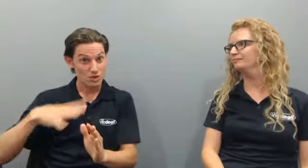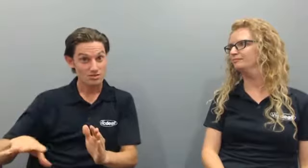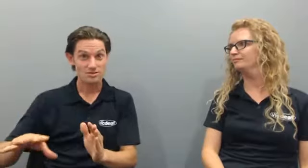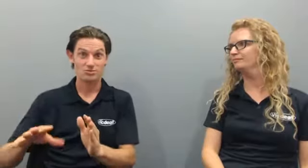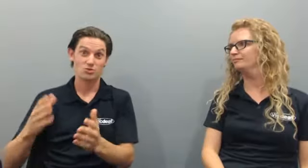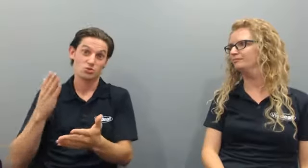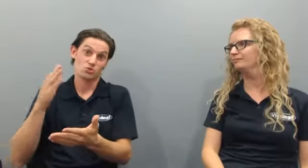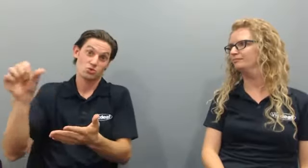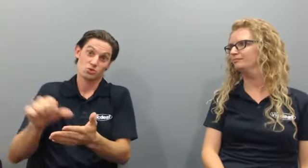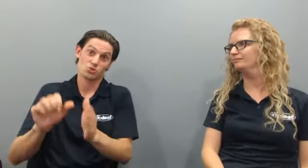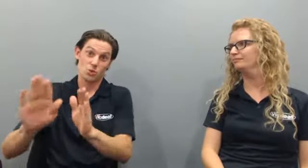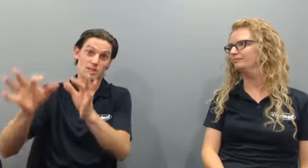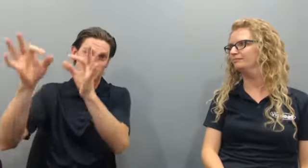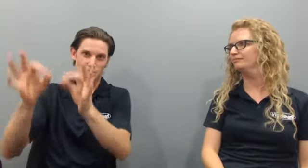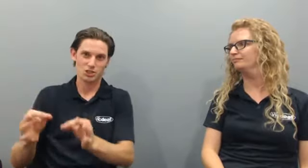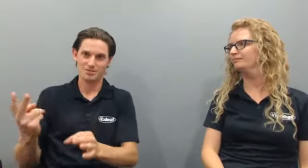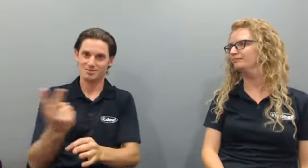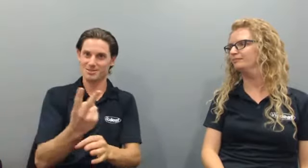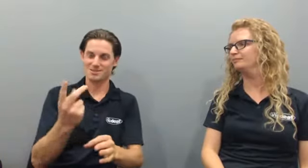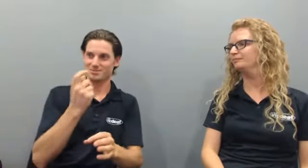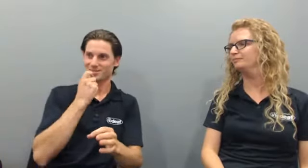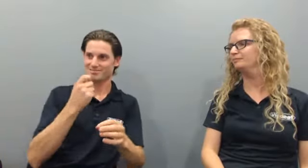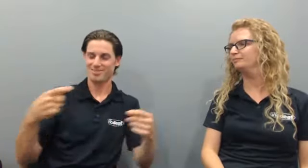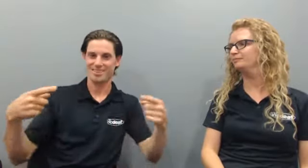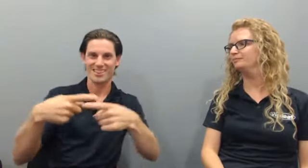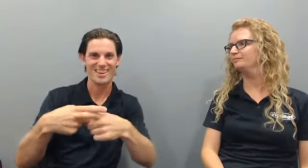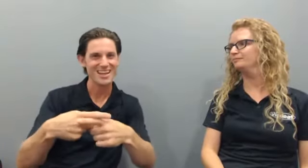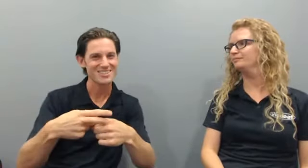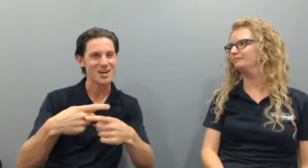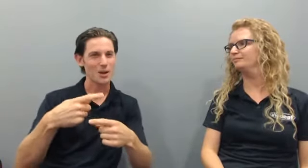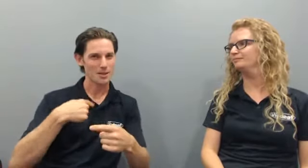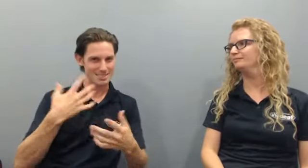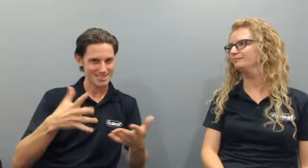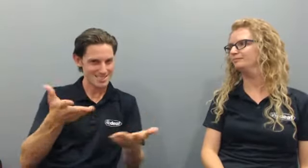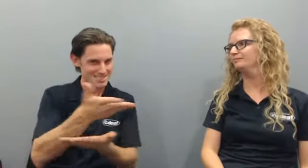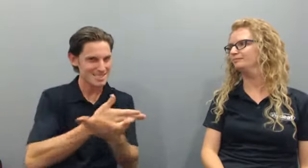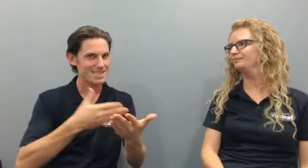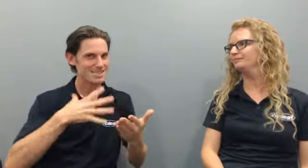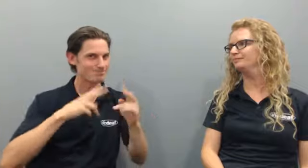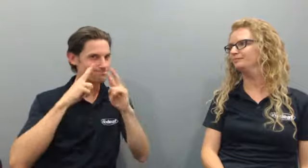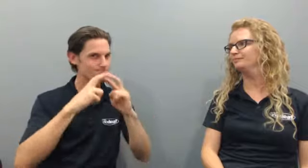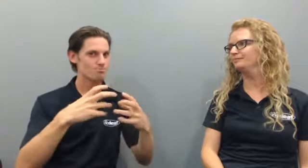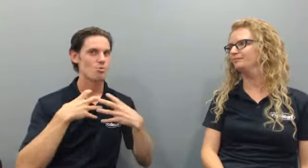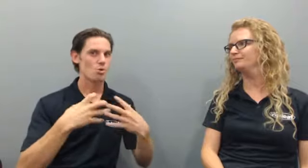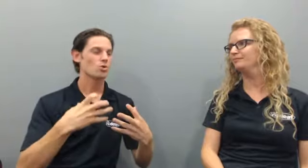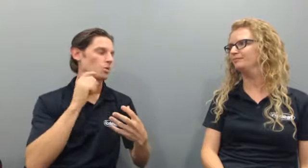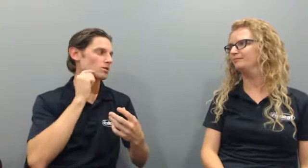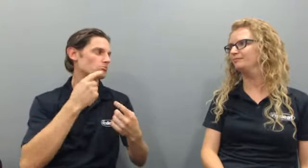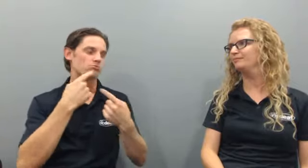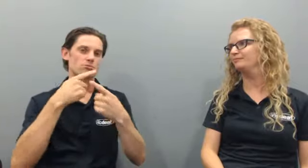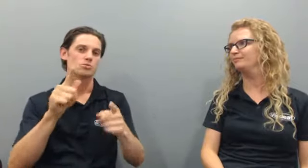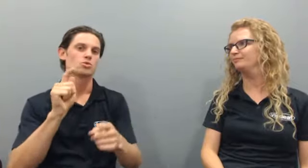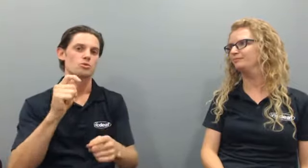and control. So if that's something you want, then it should be in your decision. There is a bit of a contradiction there. I do need to have a look more